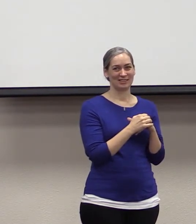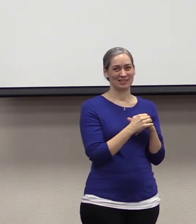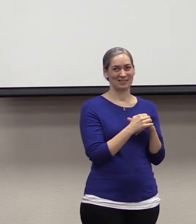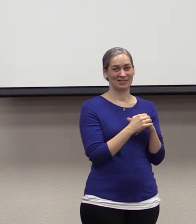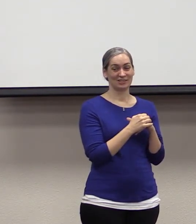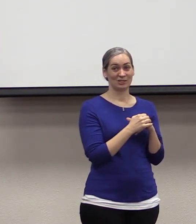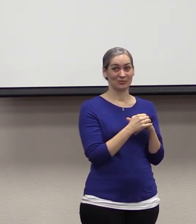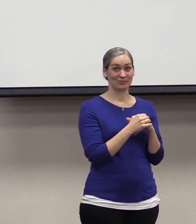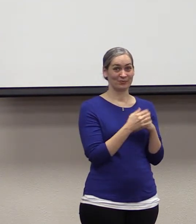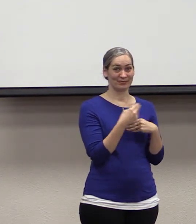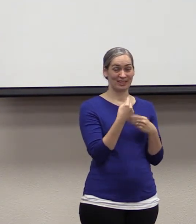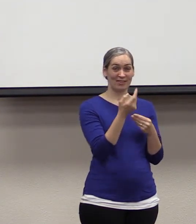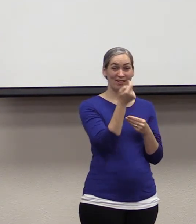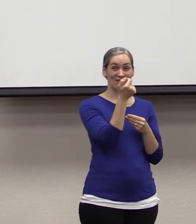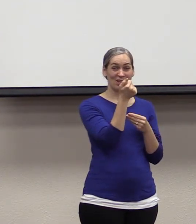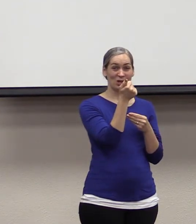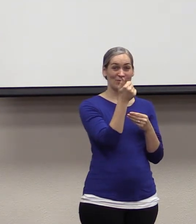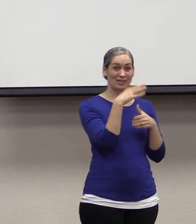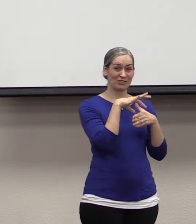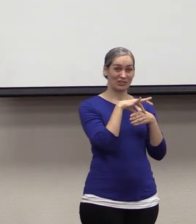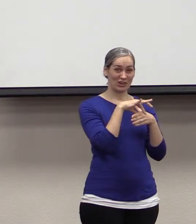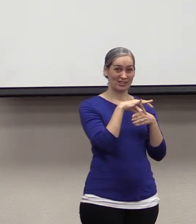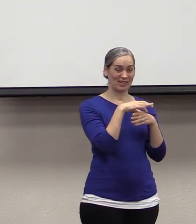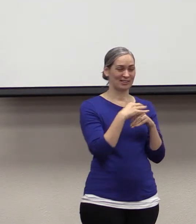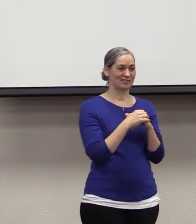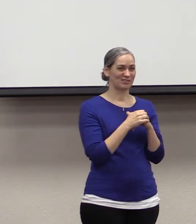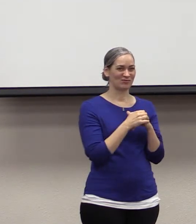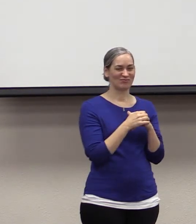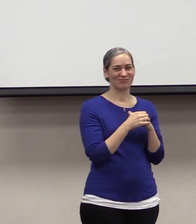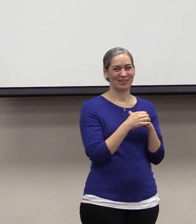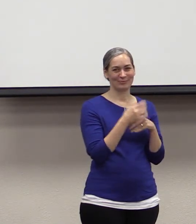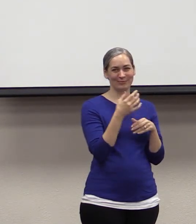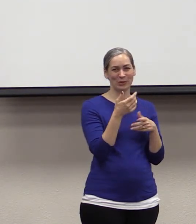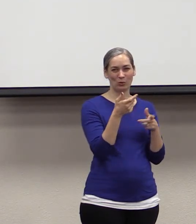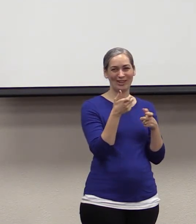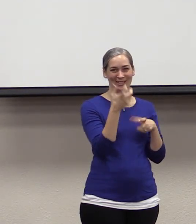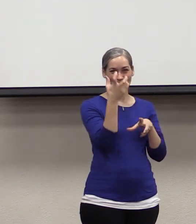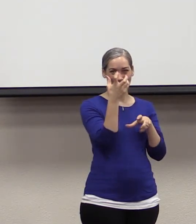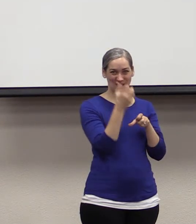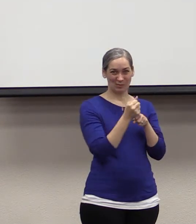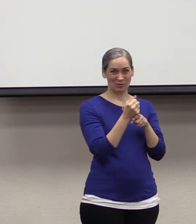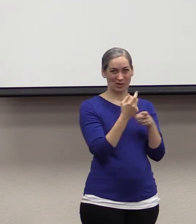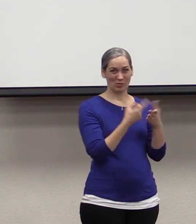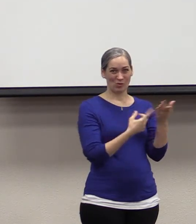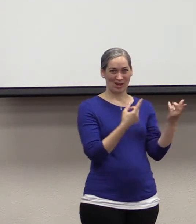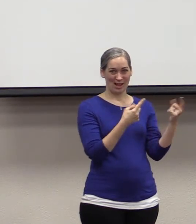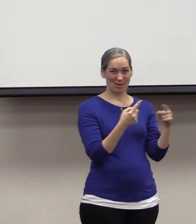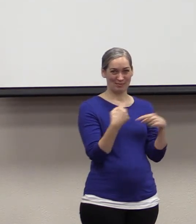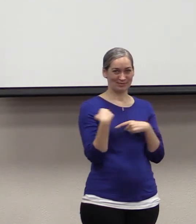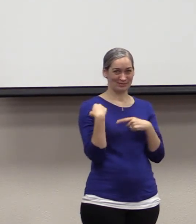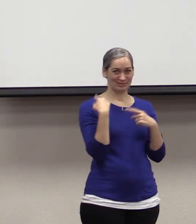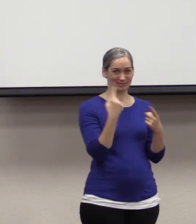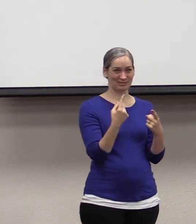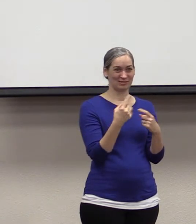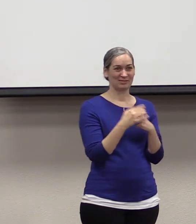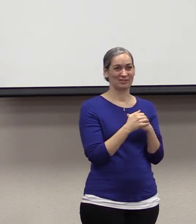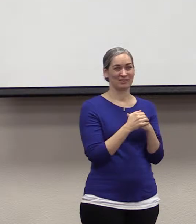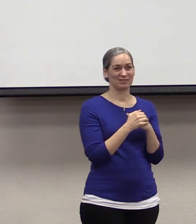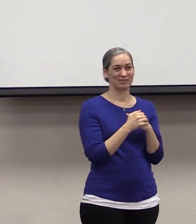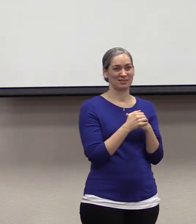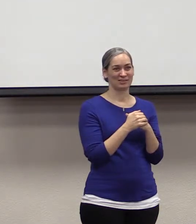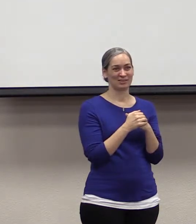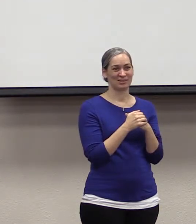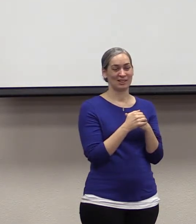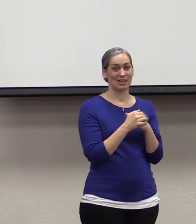So a little bit of context before we get to chapter 4. I'm going to give you a quick synopsis of what has come thus far. So this book